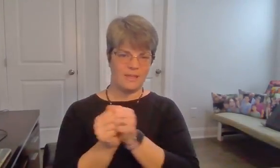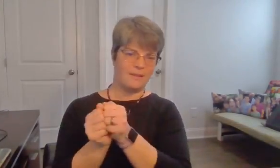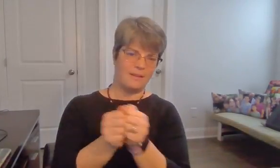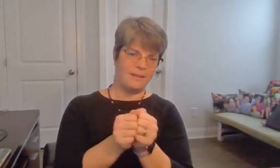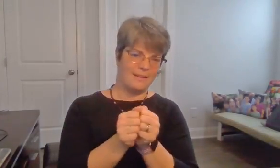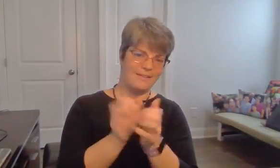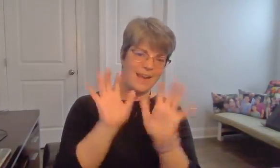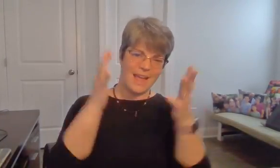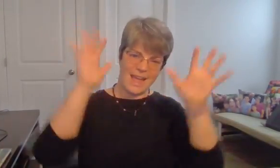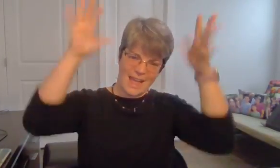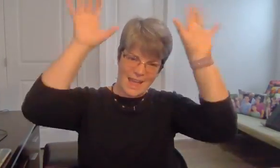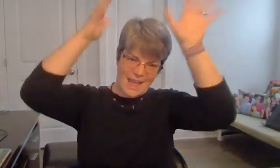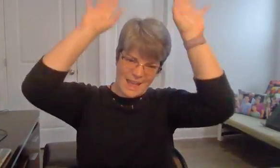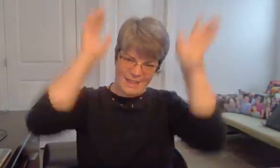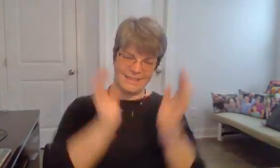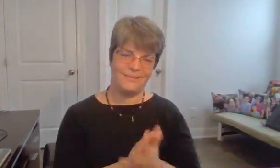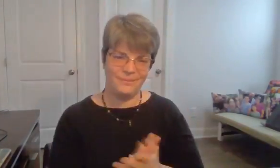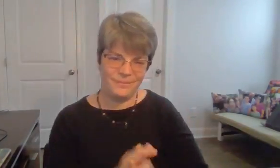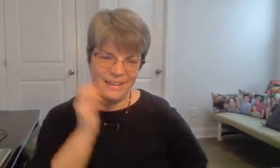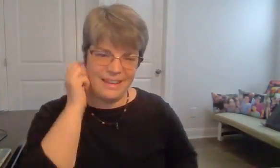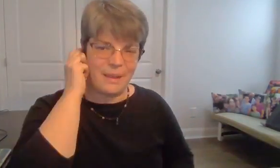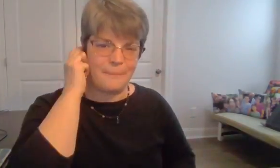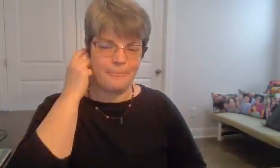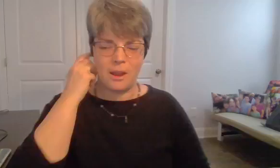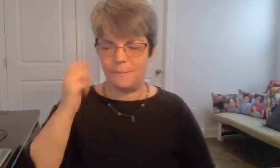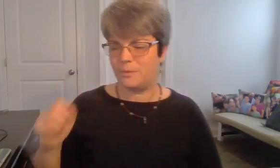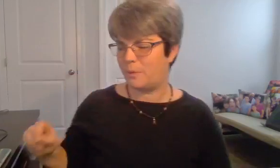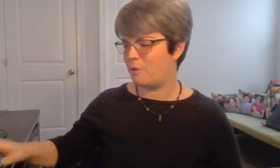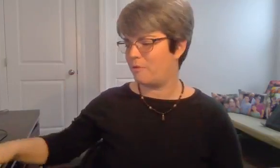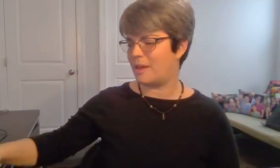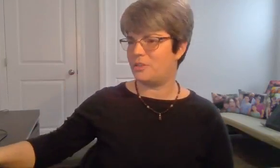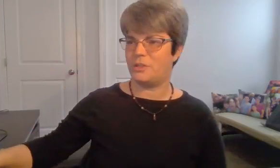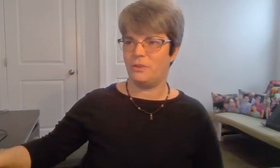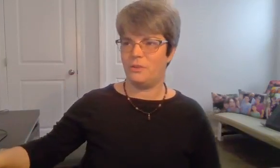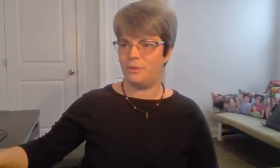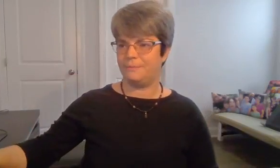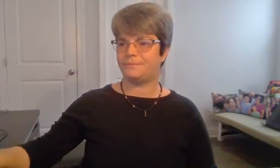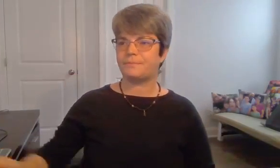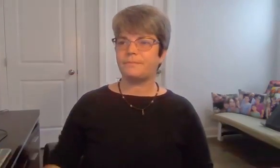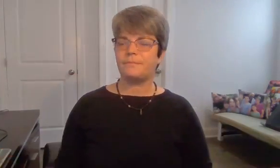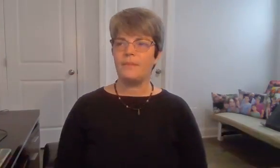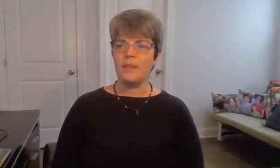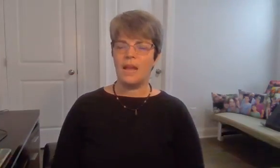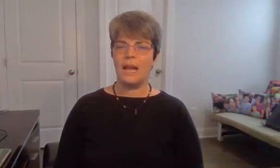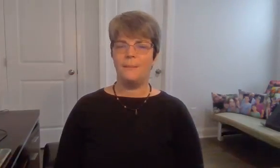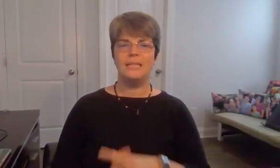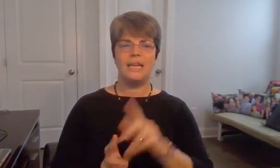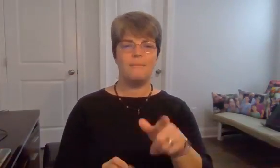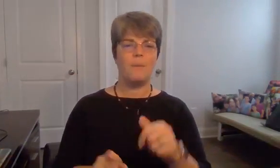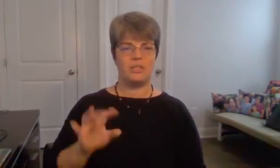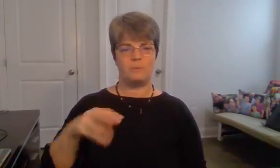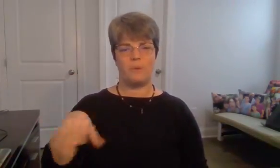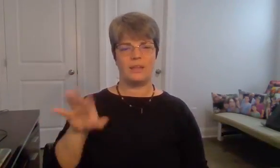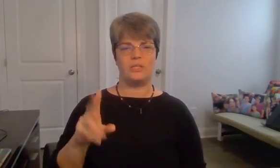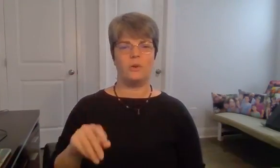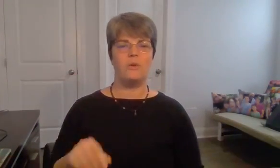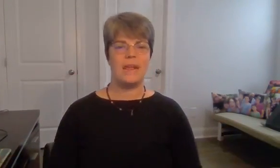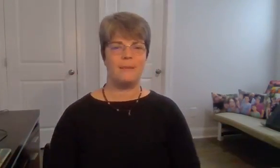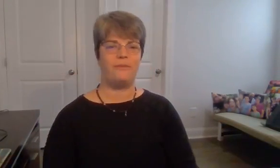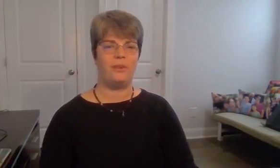together. Hooray! Good job. Okay, all right. So I want to go over that just so you knew it. Take a moment and just practice your own name if you